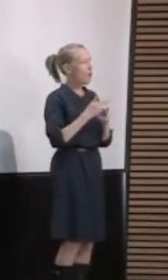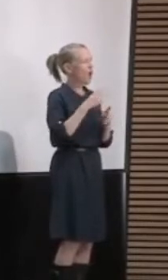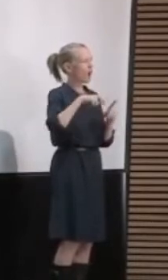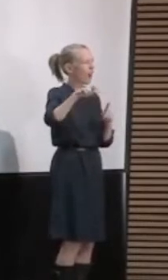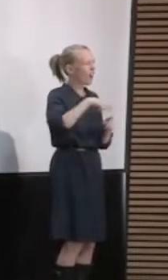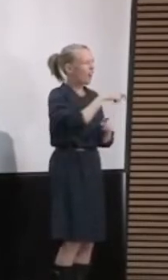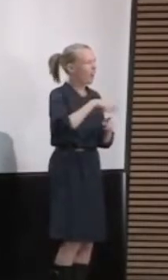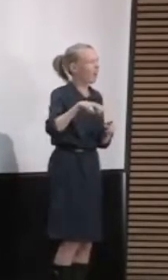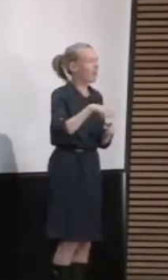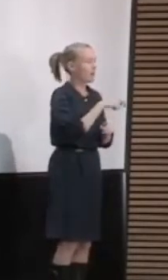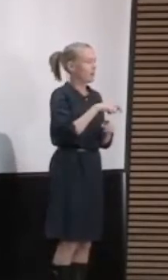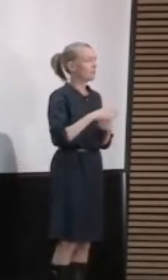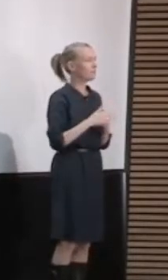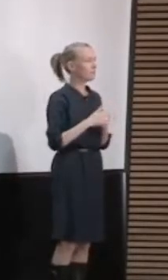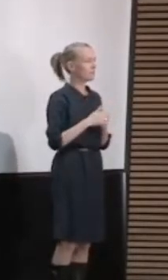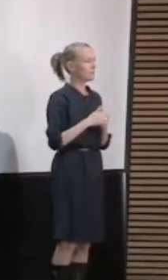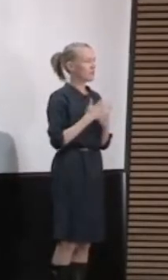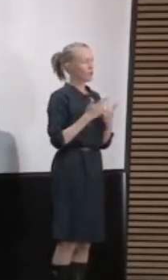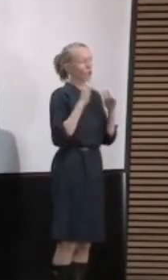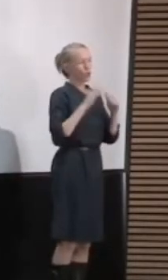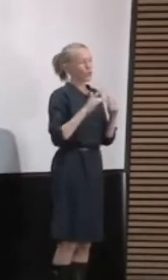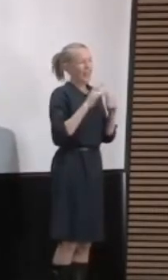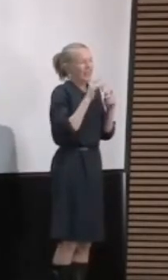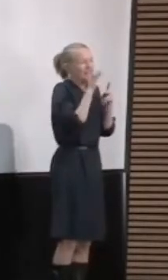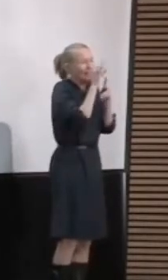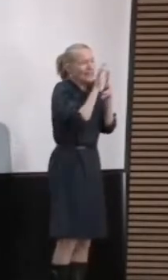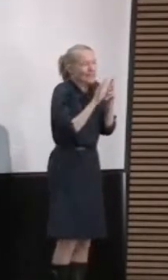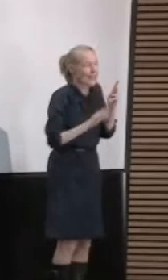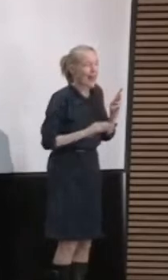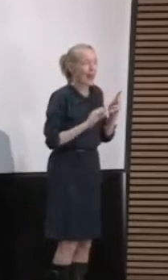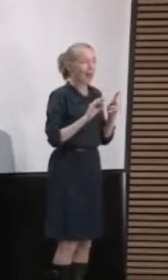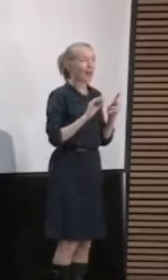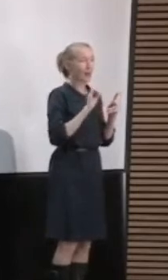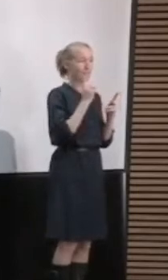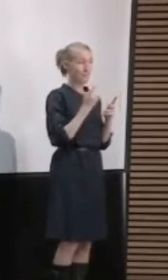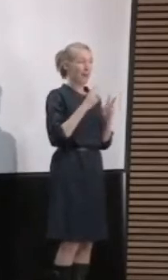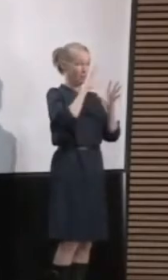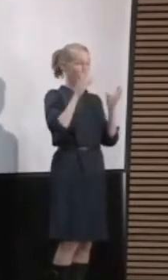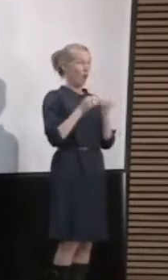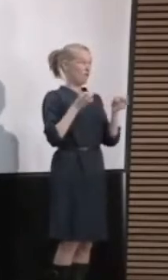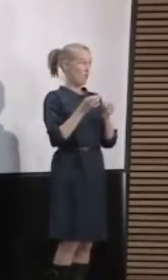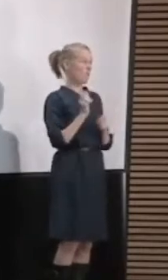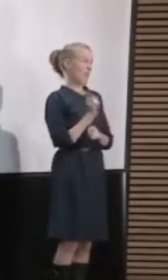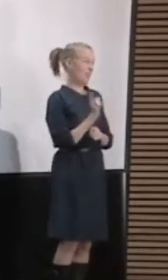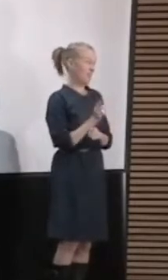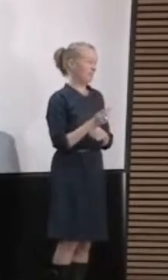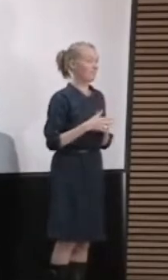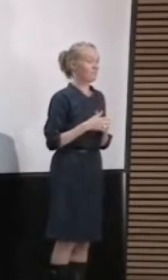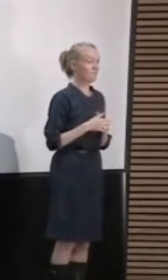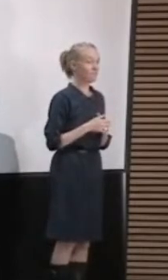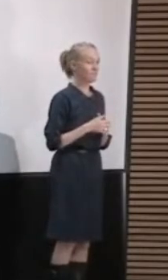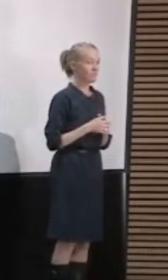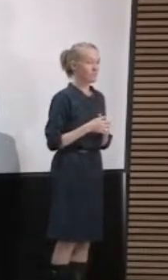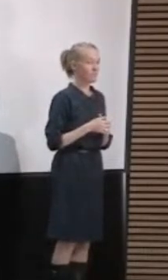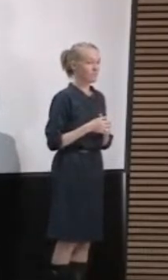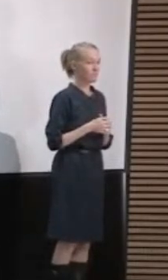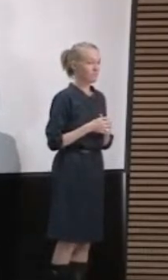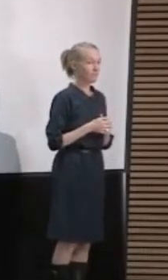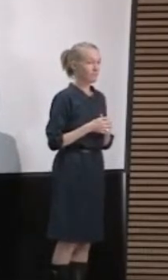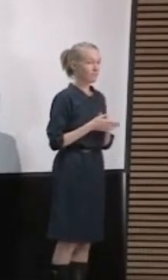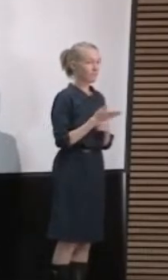Force personnel on every site as well. What do you think of the proposal that the Māori and Pacific community is now paying a price for